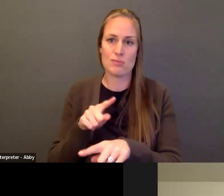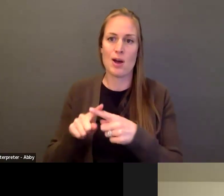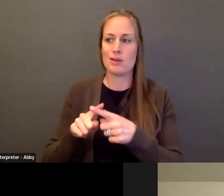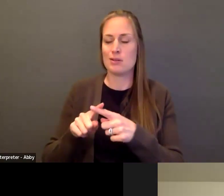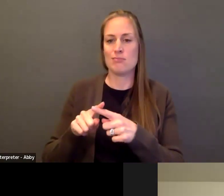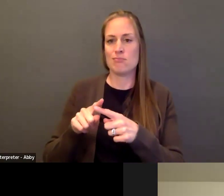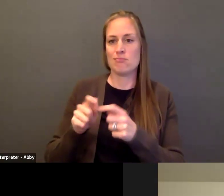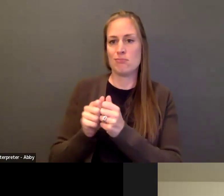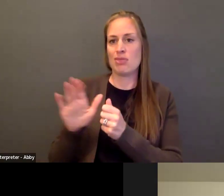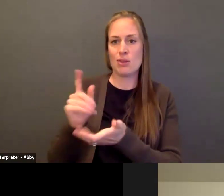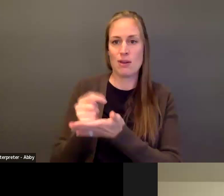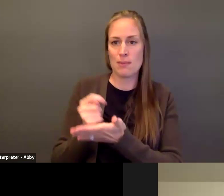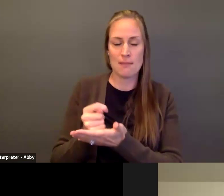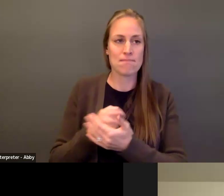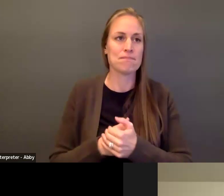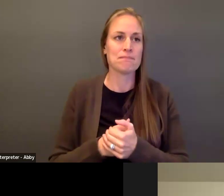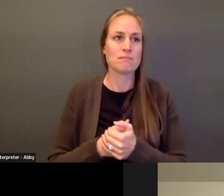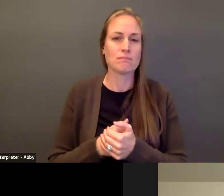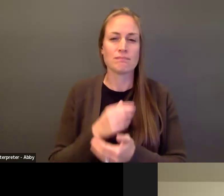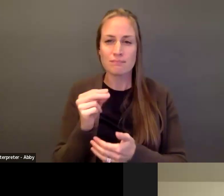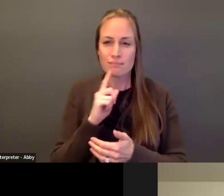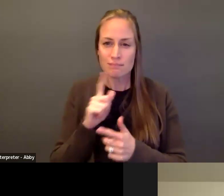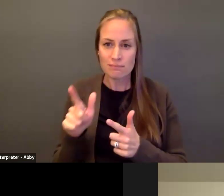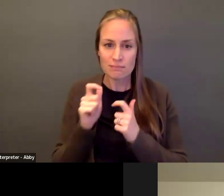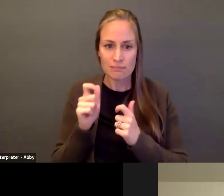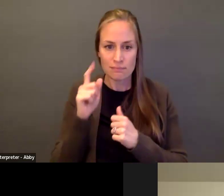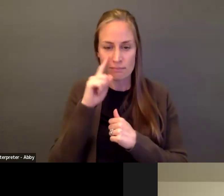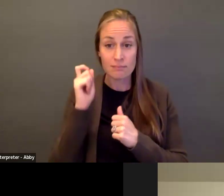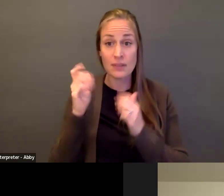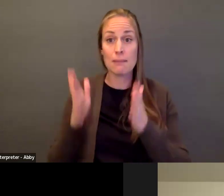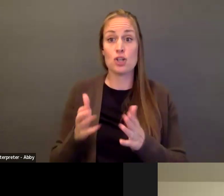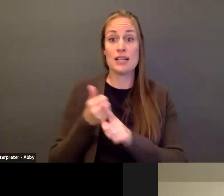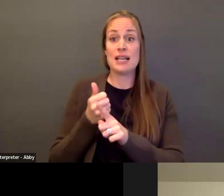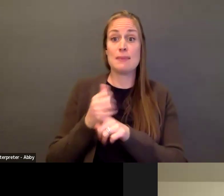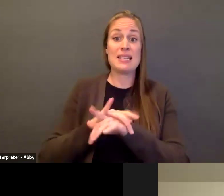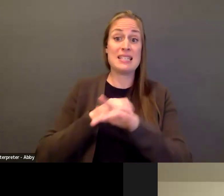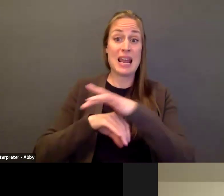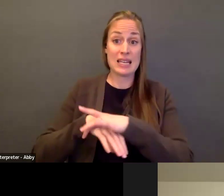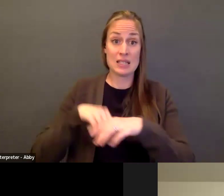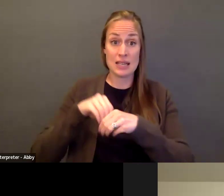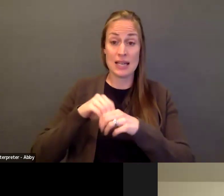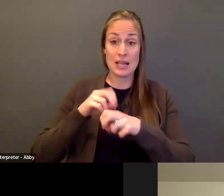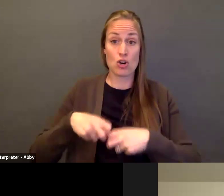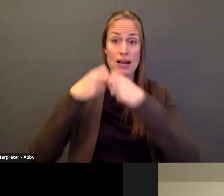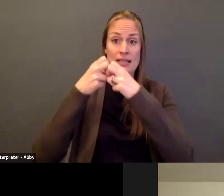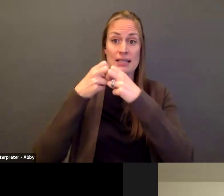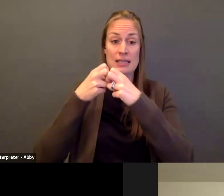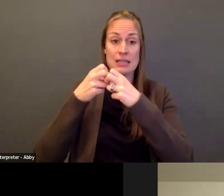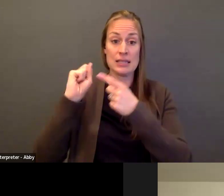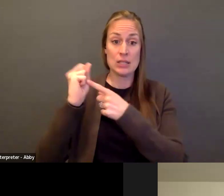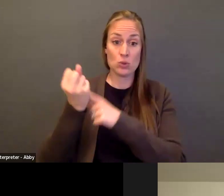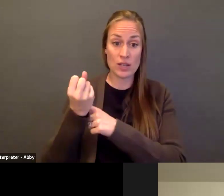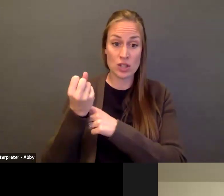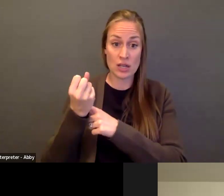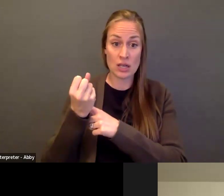And then just really quick, just because someone is detained in a crisis situation, and is deemed to need